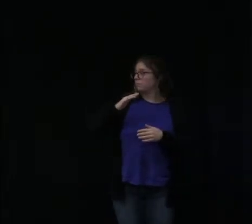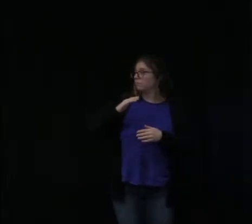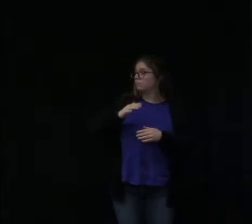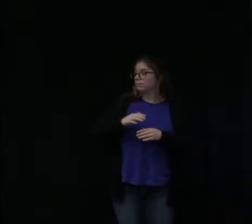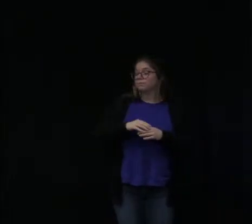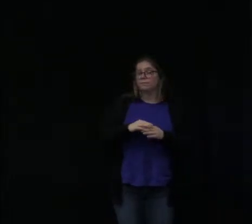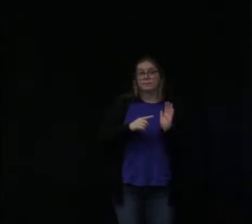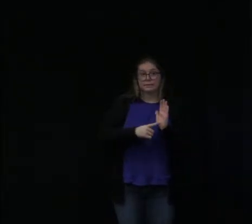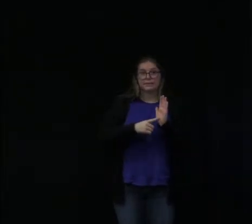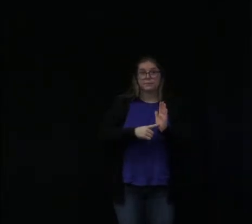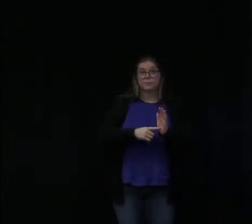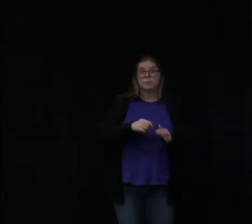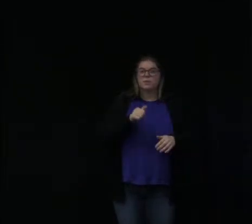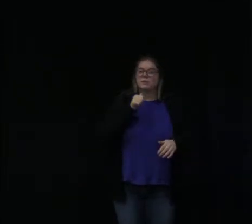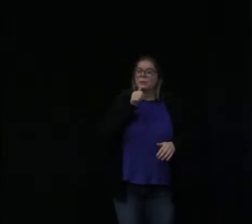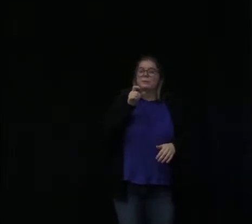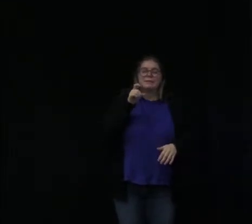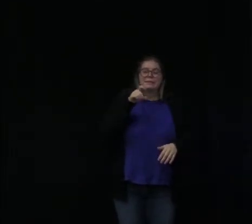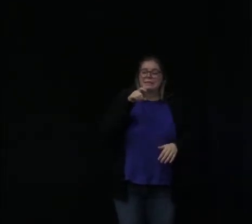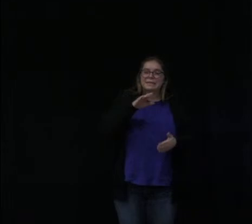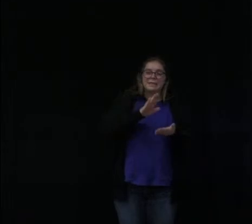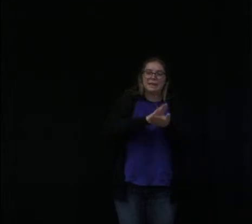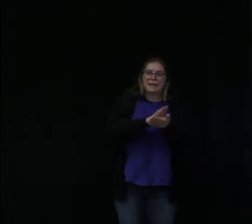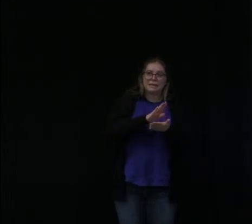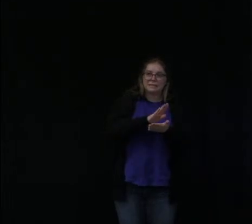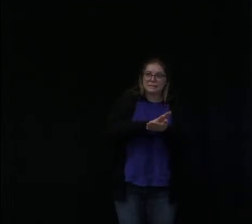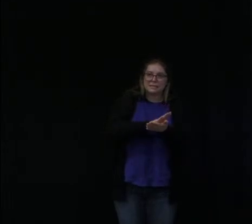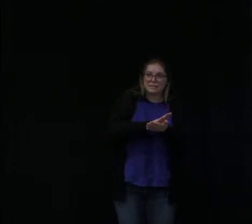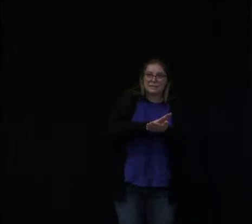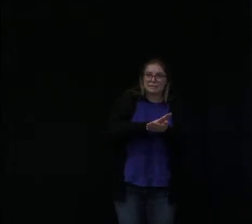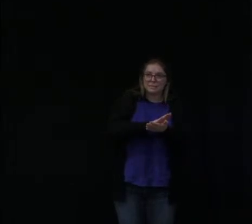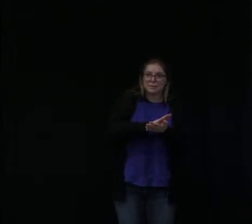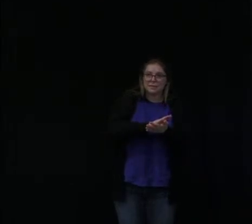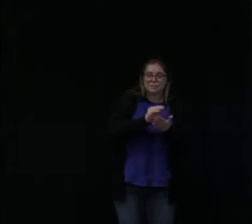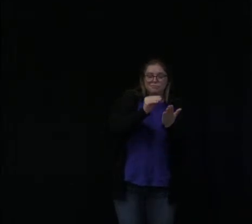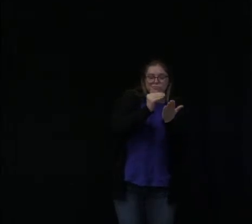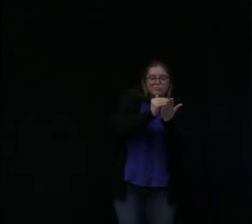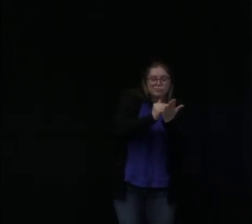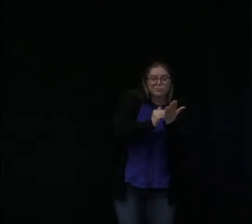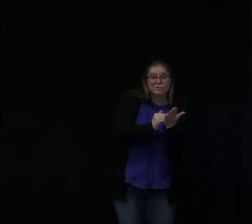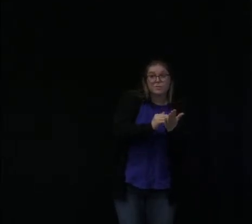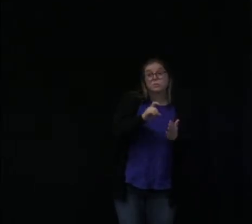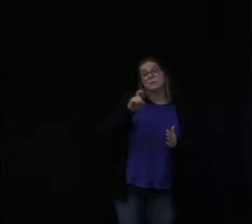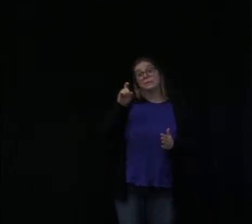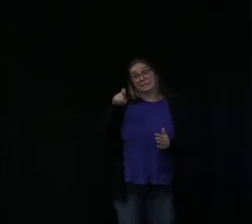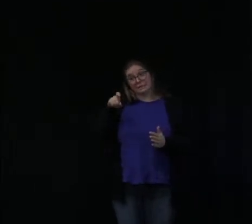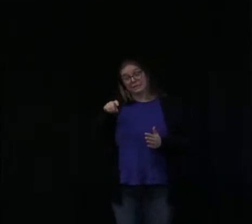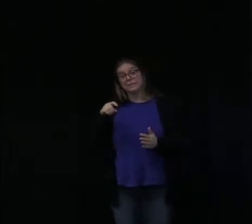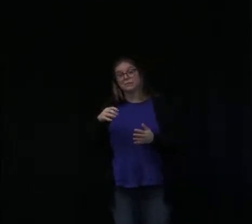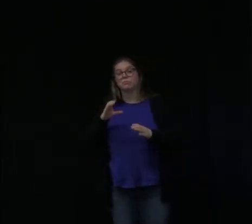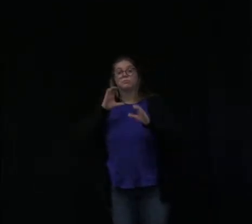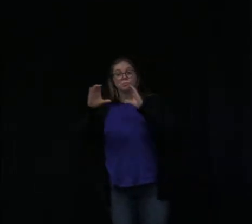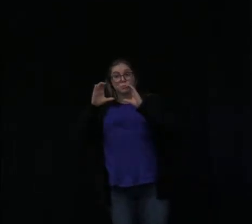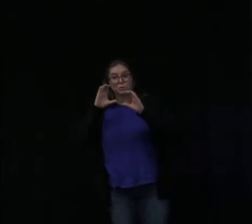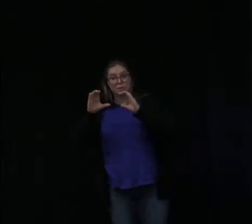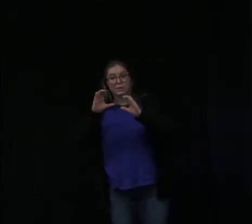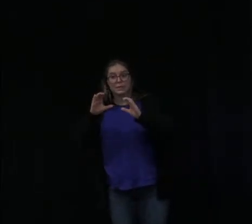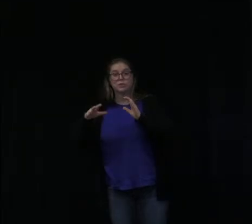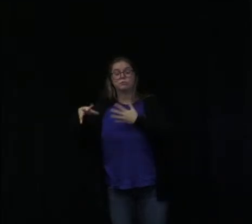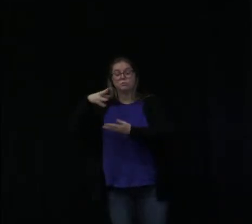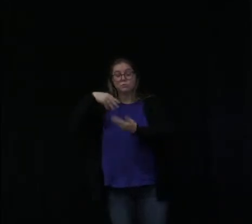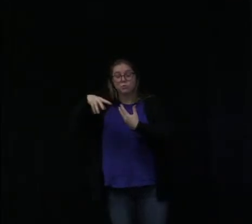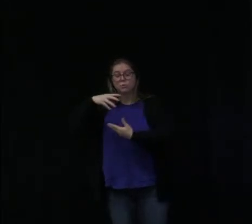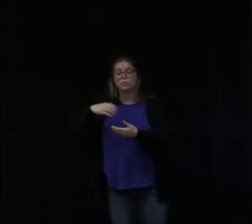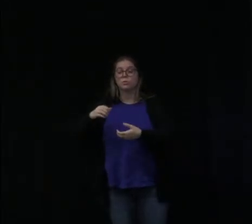don't necessarily have to fill out academics if the student has autism. We do need to fill out communication, and we need to fill out